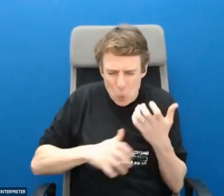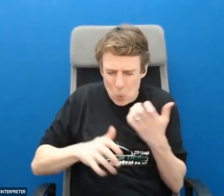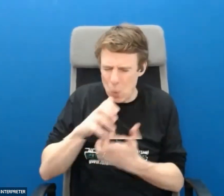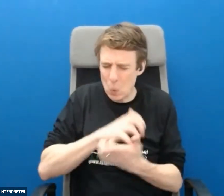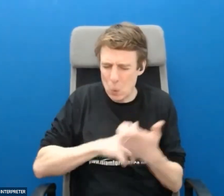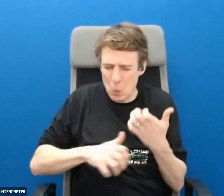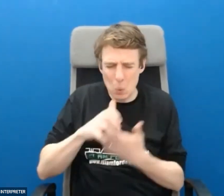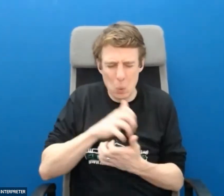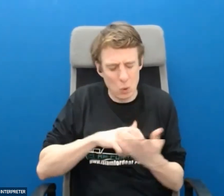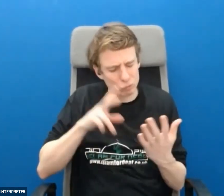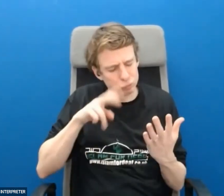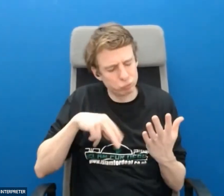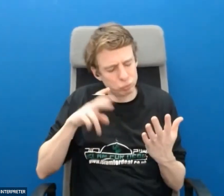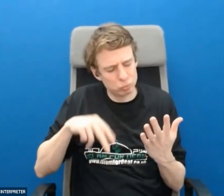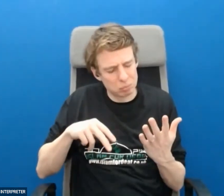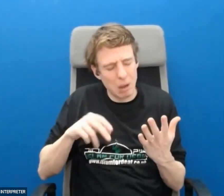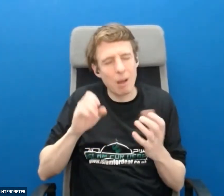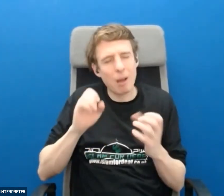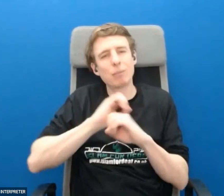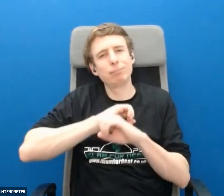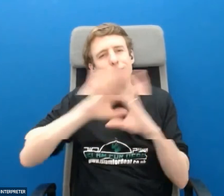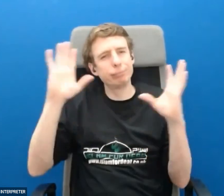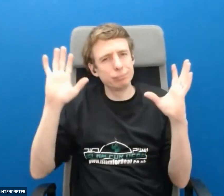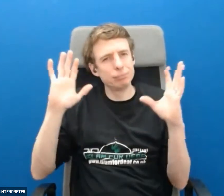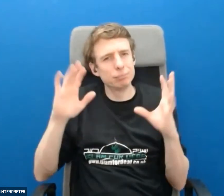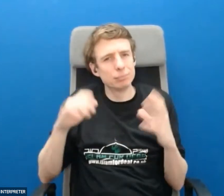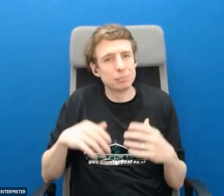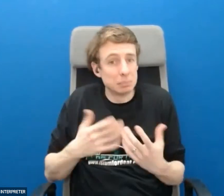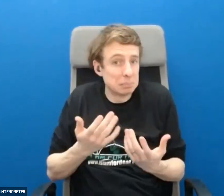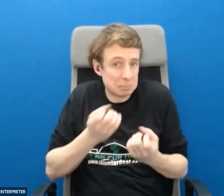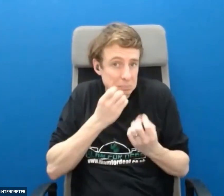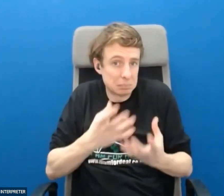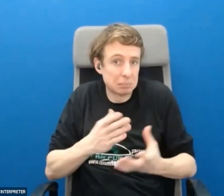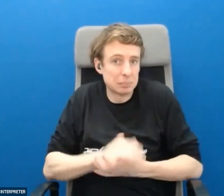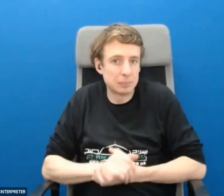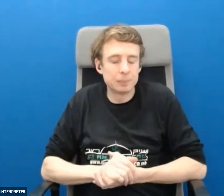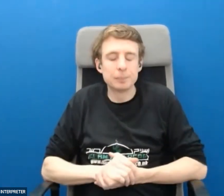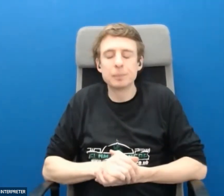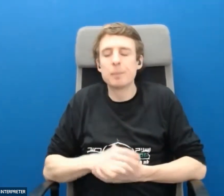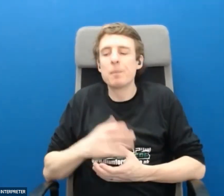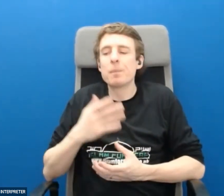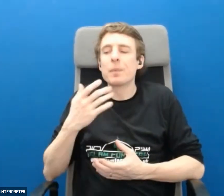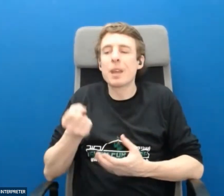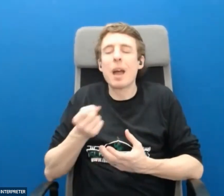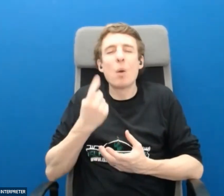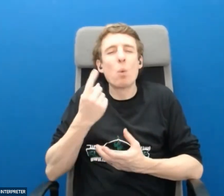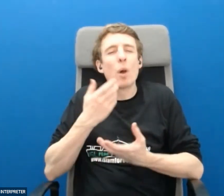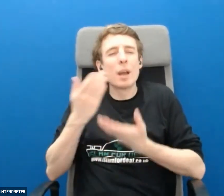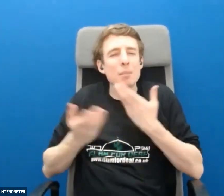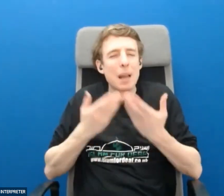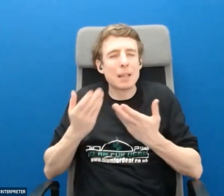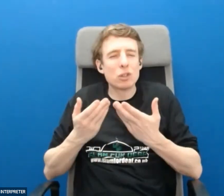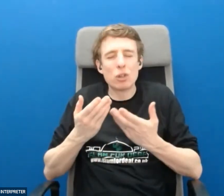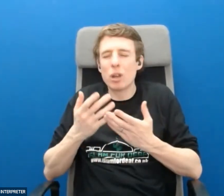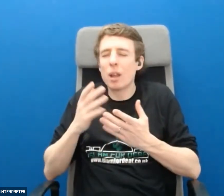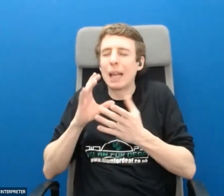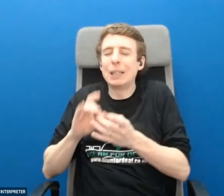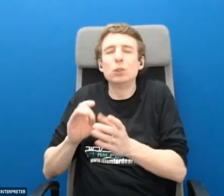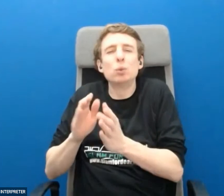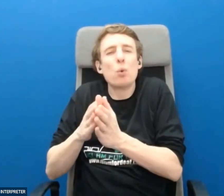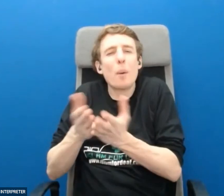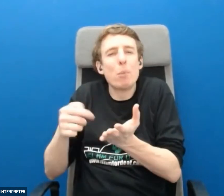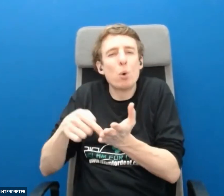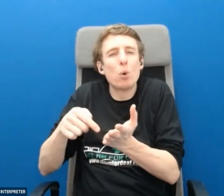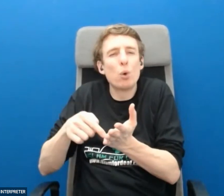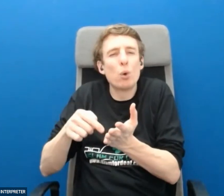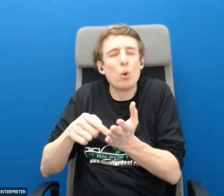on Imam Nawawi's book, Gardens of the Righteous. He had an explanation of this